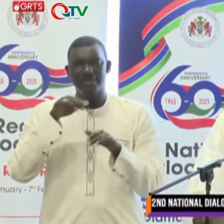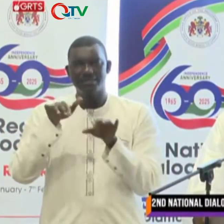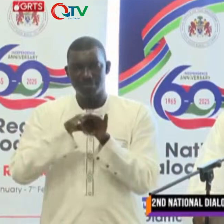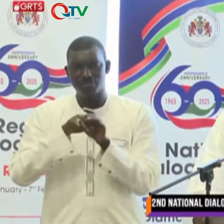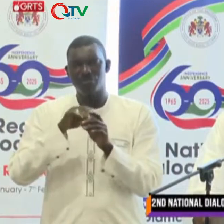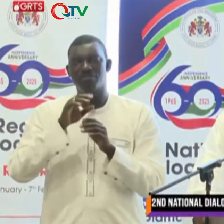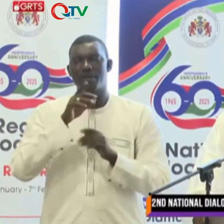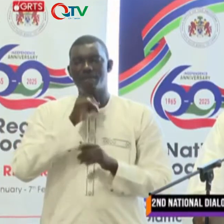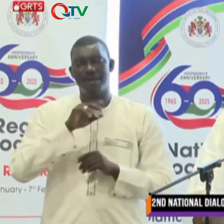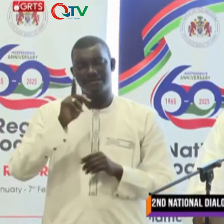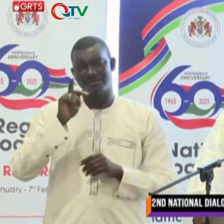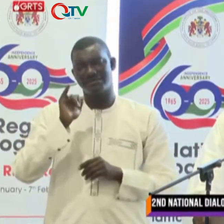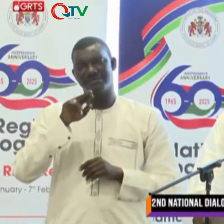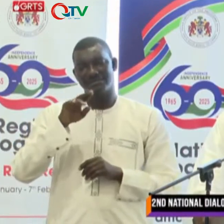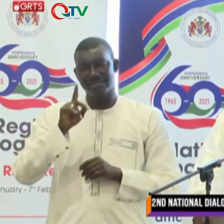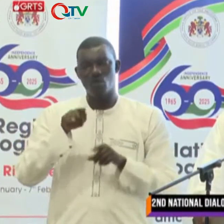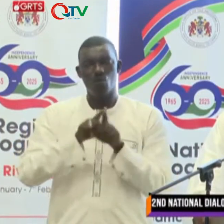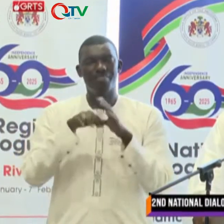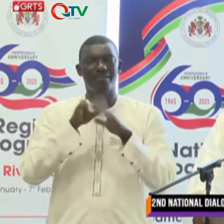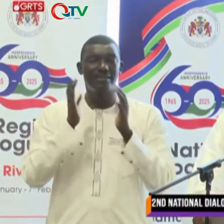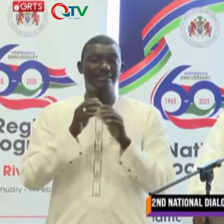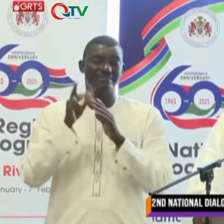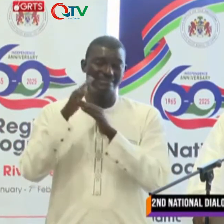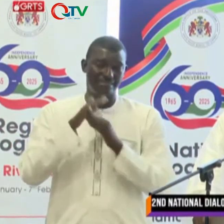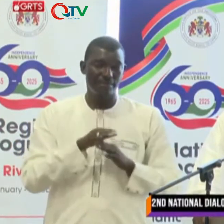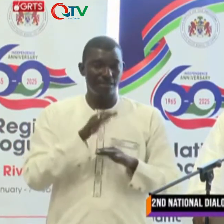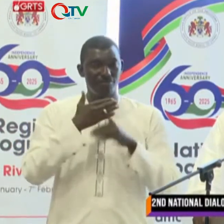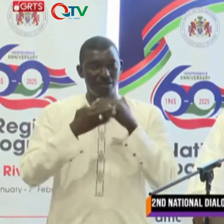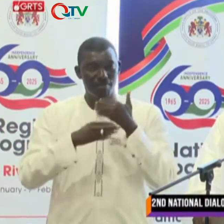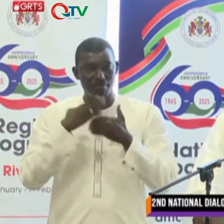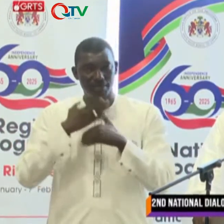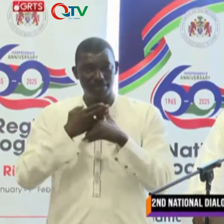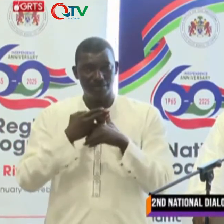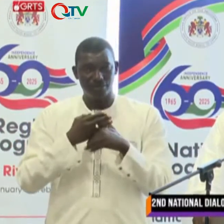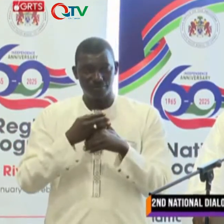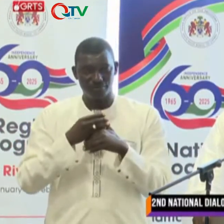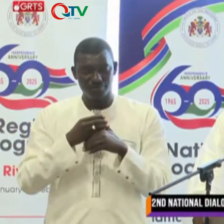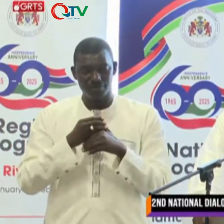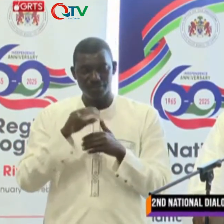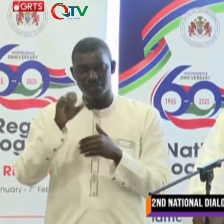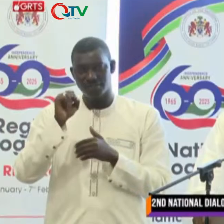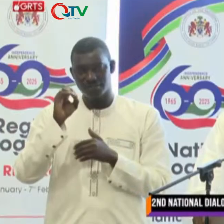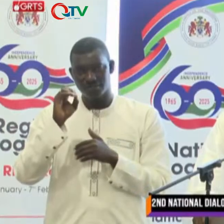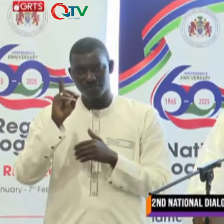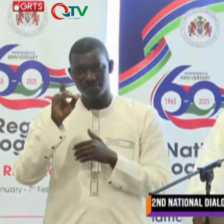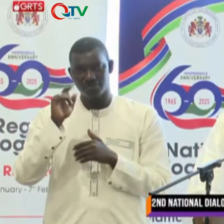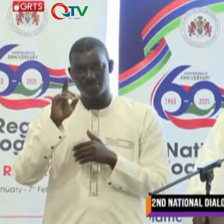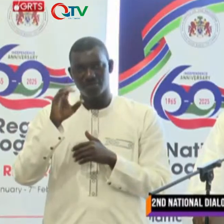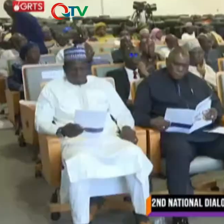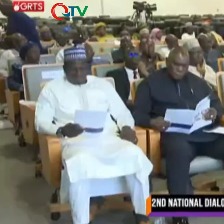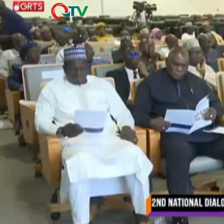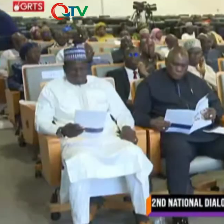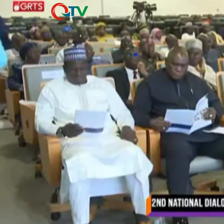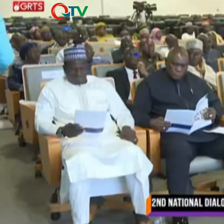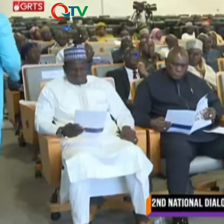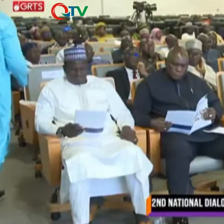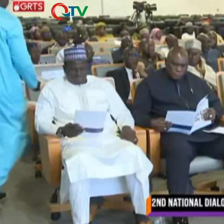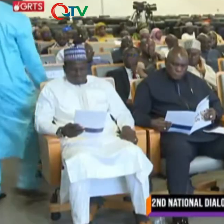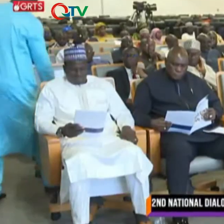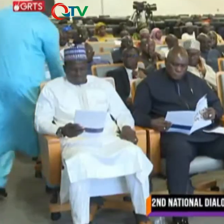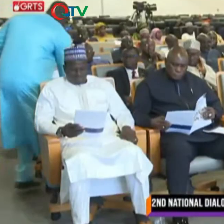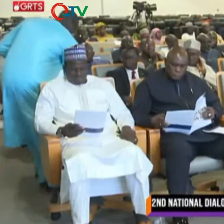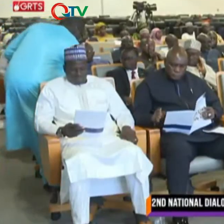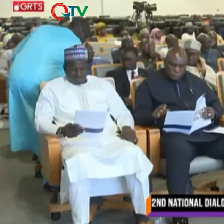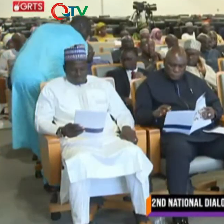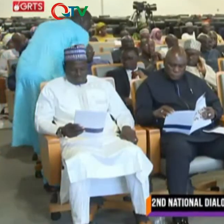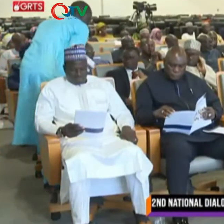mankind, without any discrimination, and for building up solidarity within our community. Allah subhanahu wa